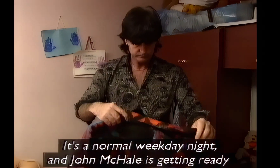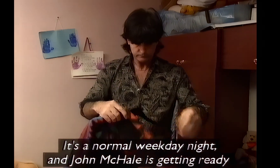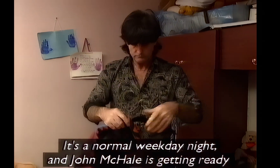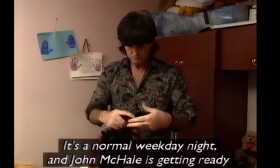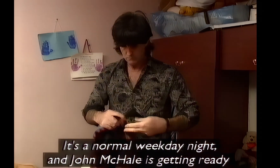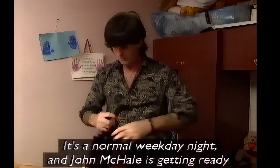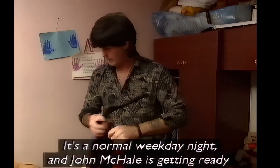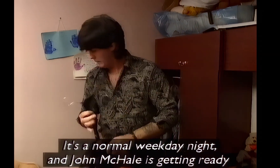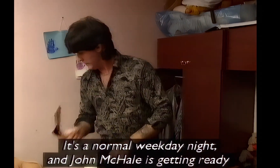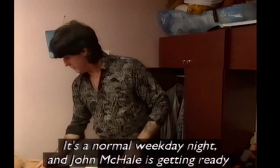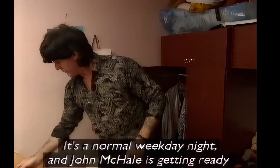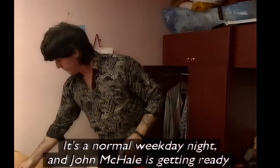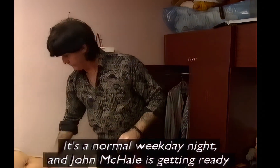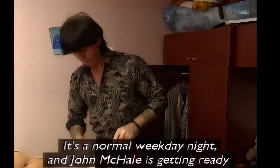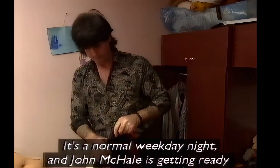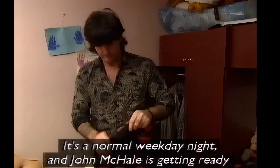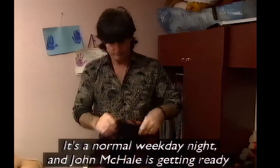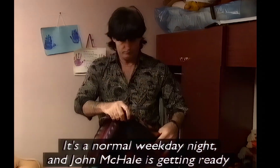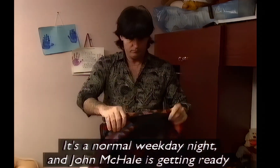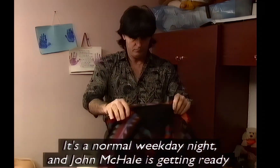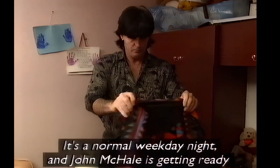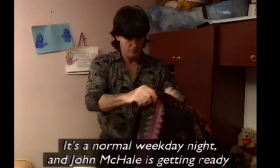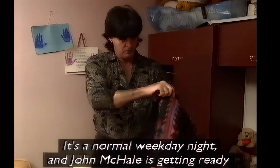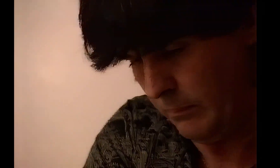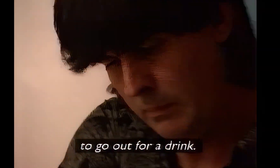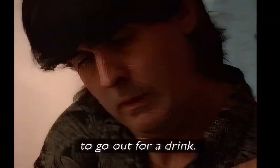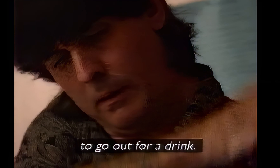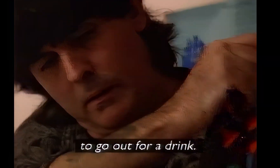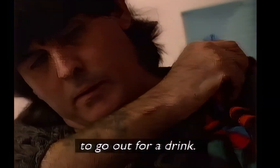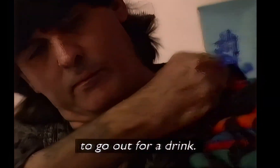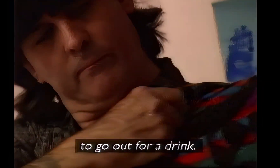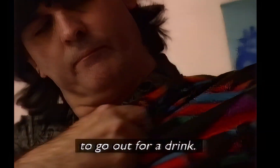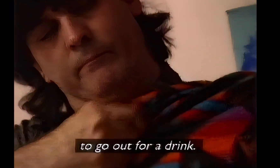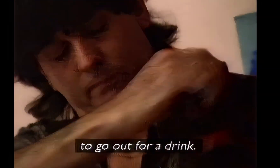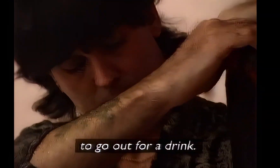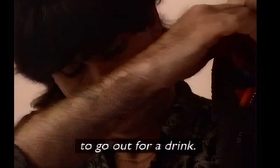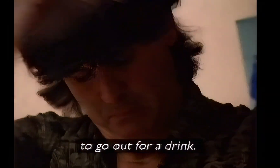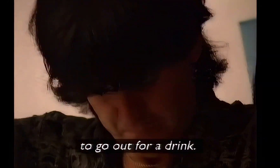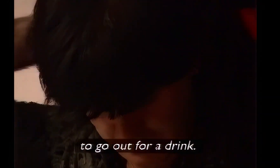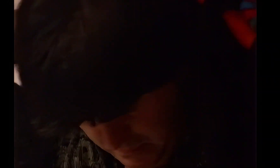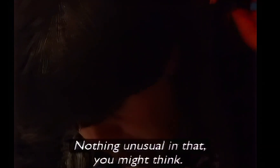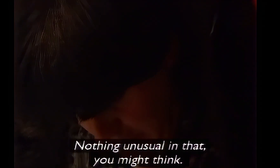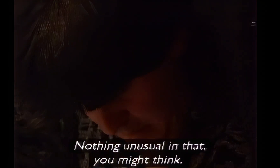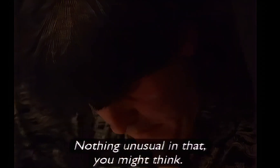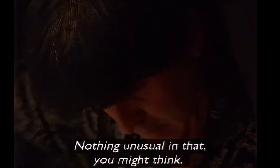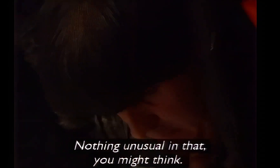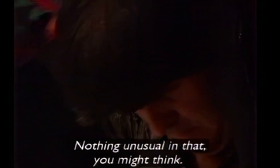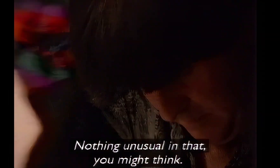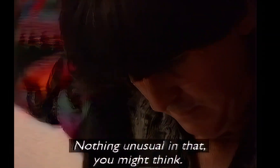It's a normal weekday night and John McHale is getting ready to go out for a drink. Nothing unusual in that, you might think.